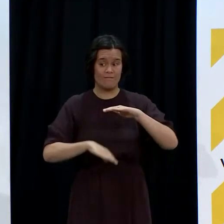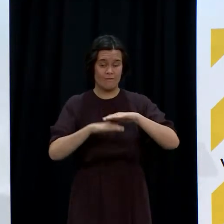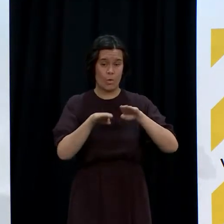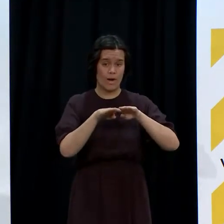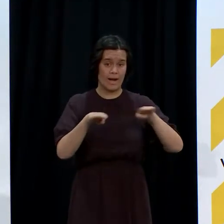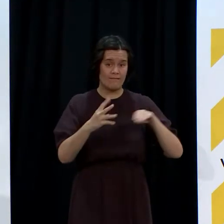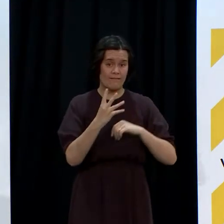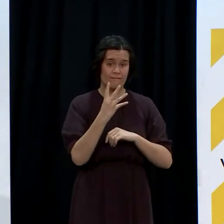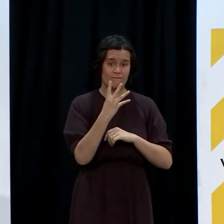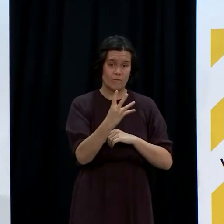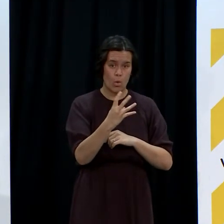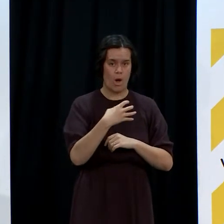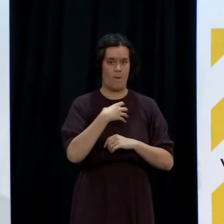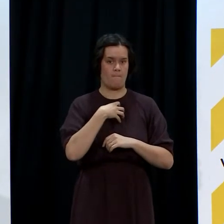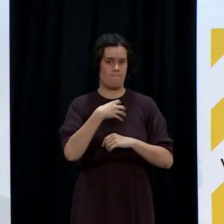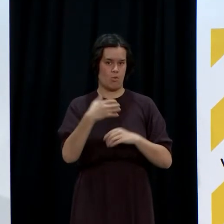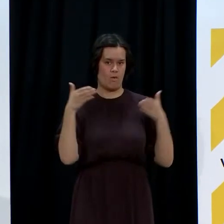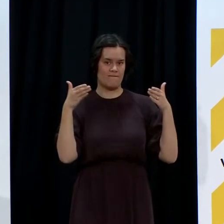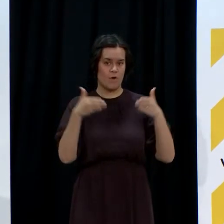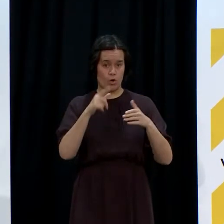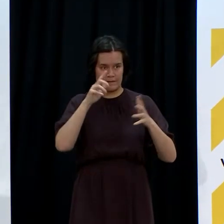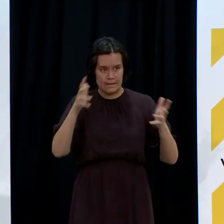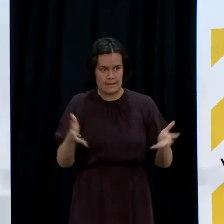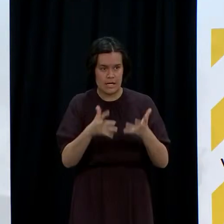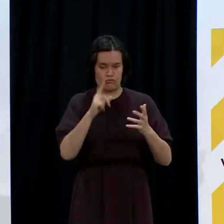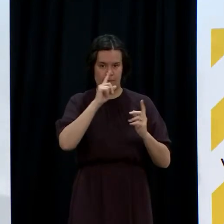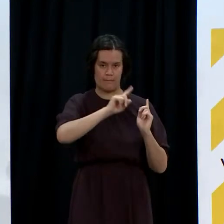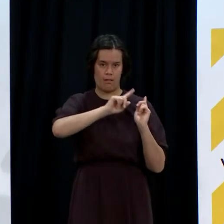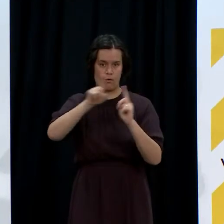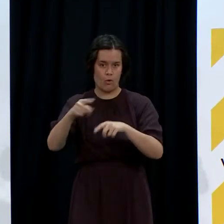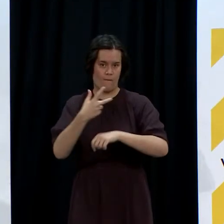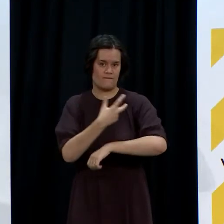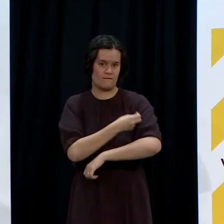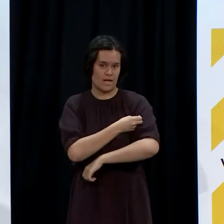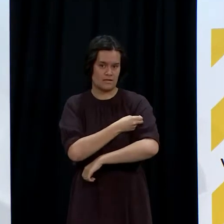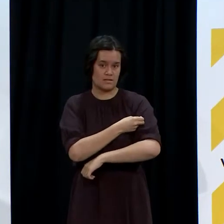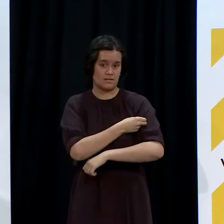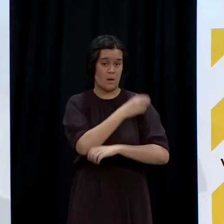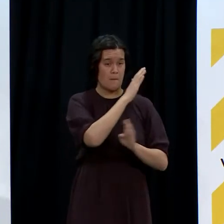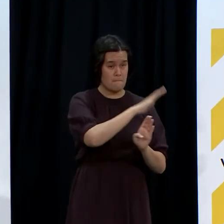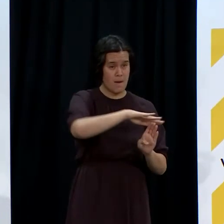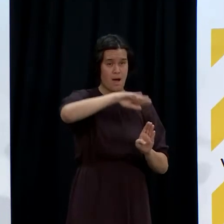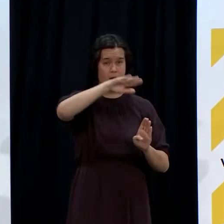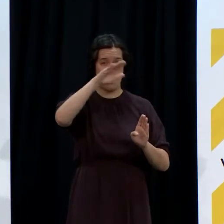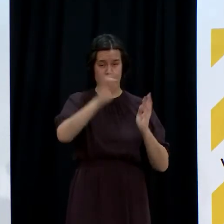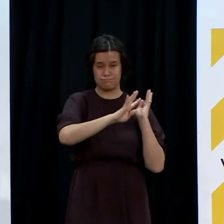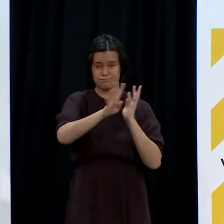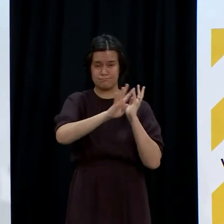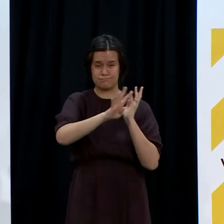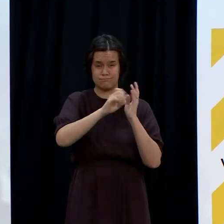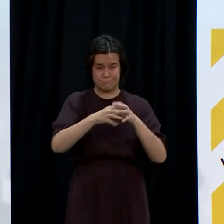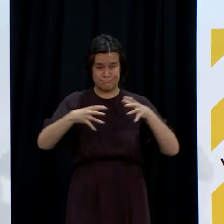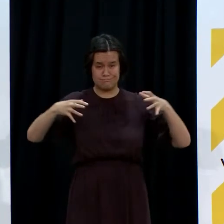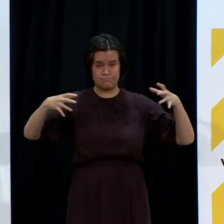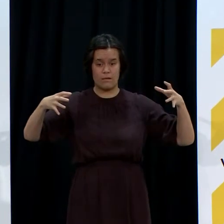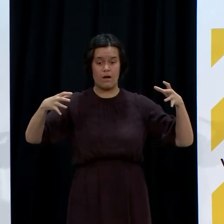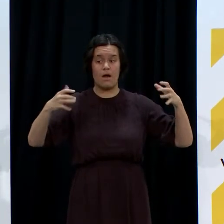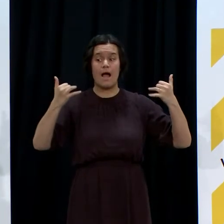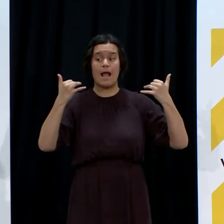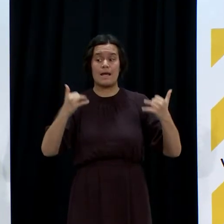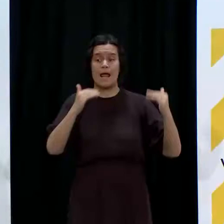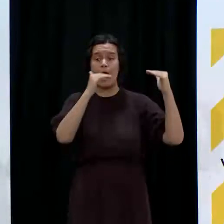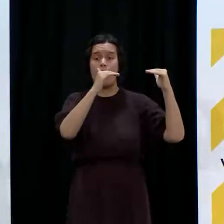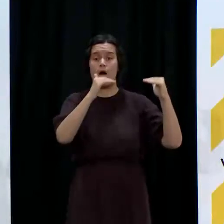lot of focus for people around getting out and getting vaccinated. And so those numbers have come off a little as other parts of the country have come down